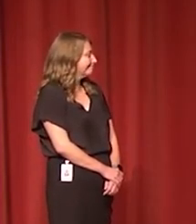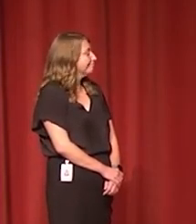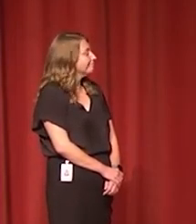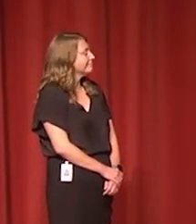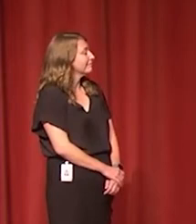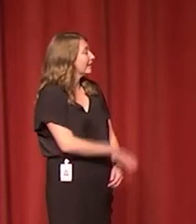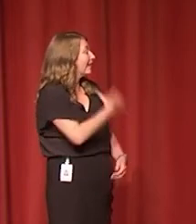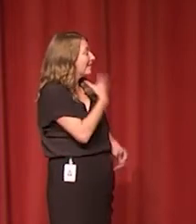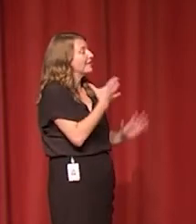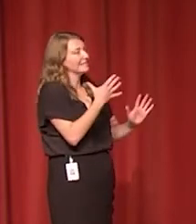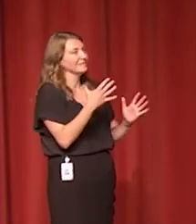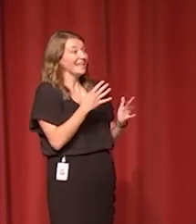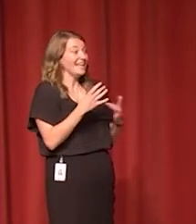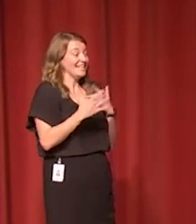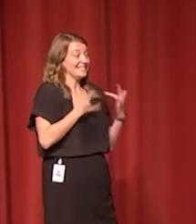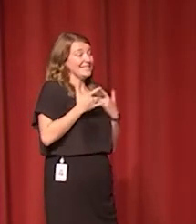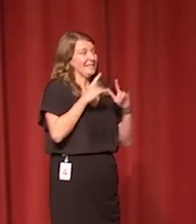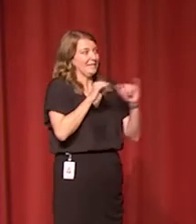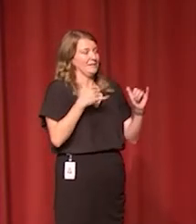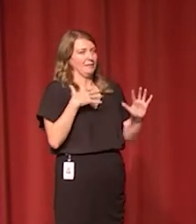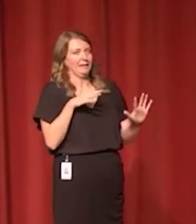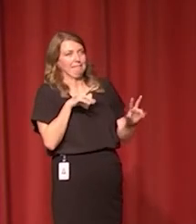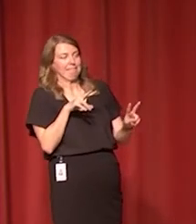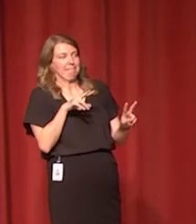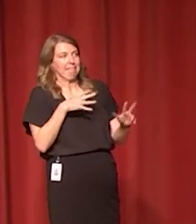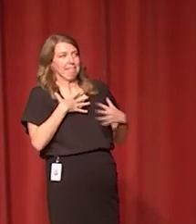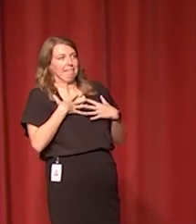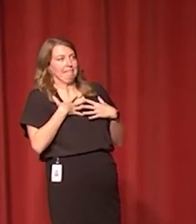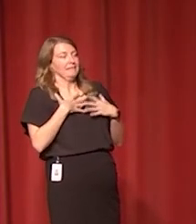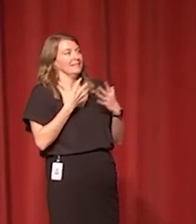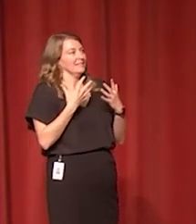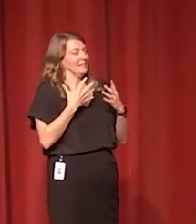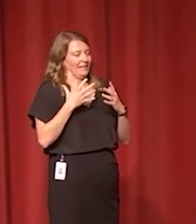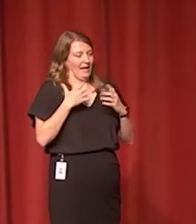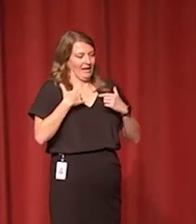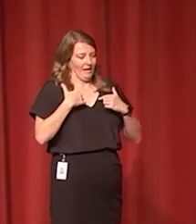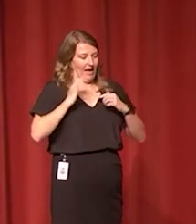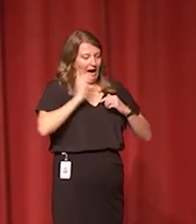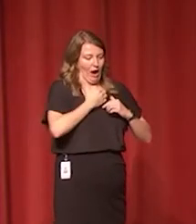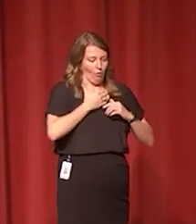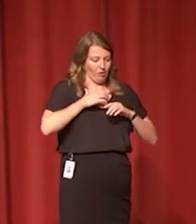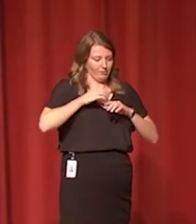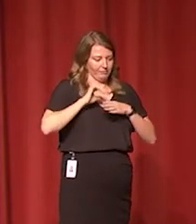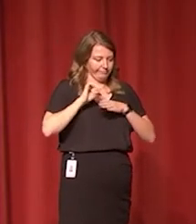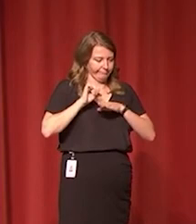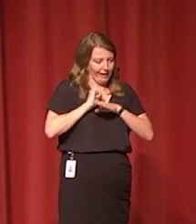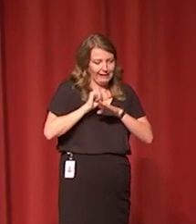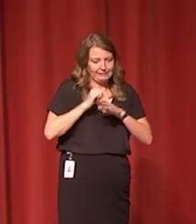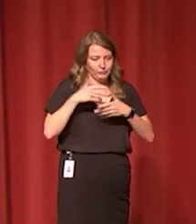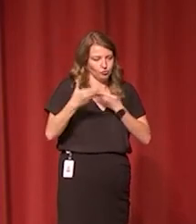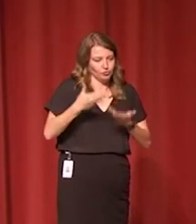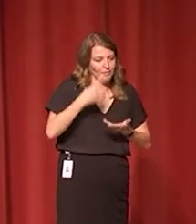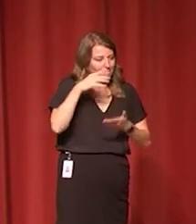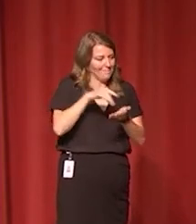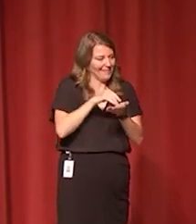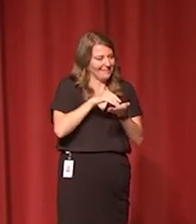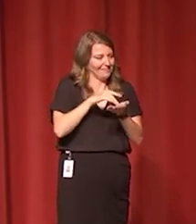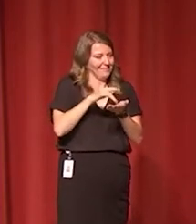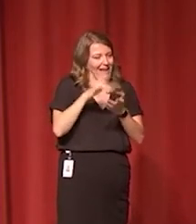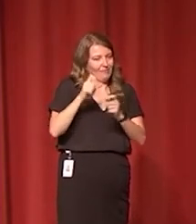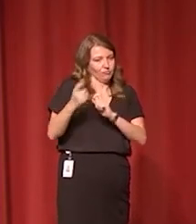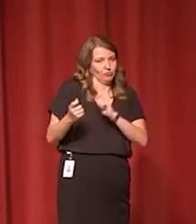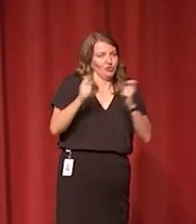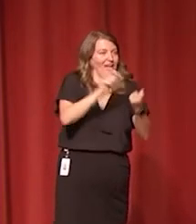of exciting. It's exciting and daunting, you know, the way we're going to have to kind of change our practice of medicine to accommodate the new